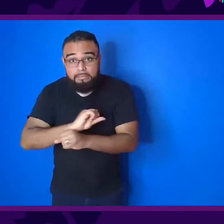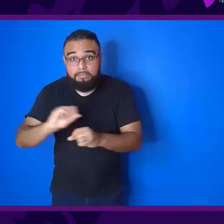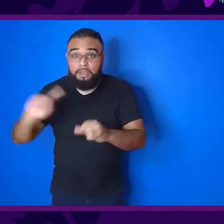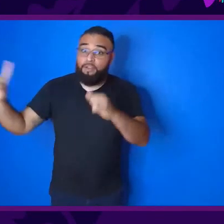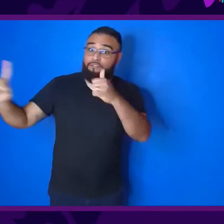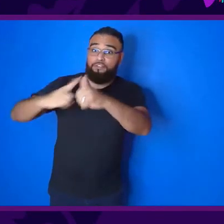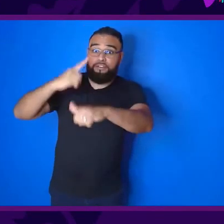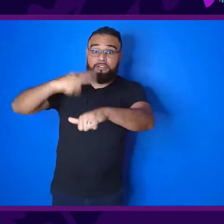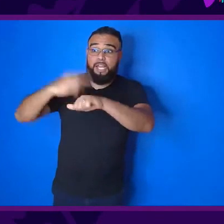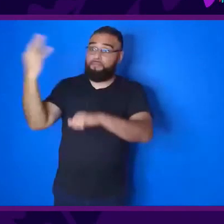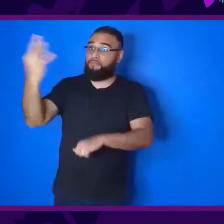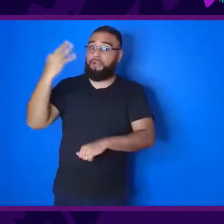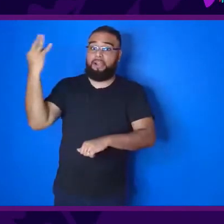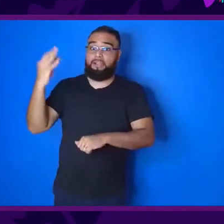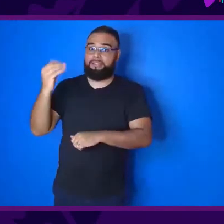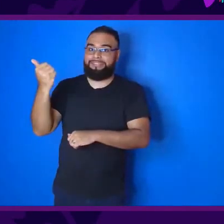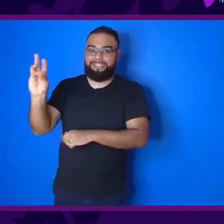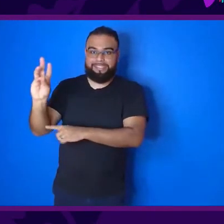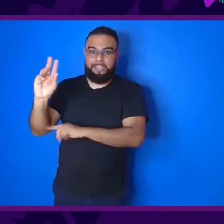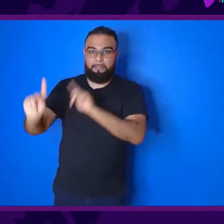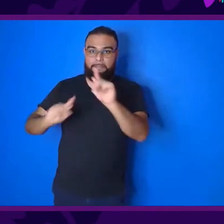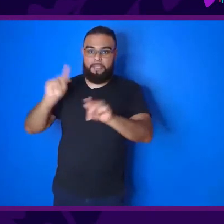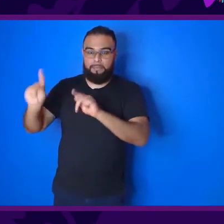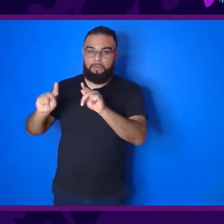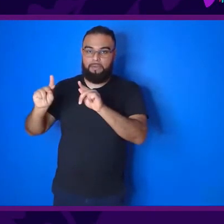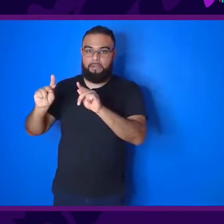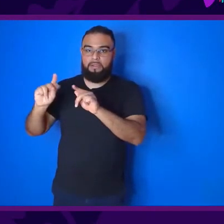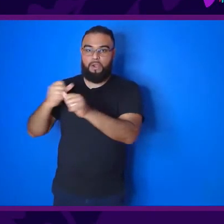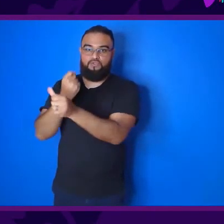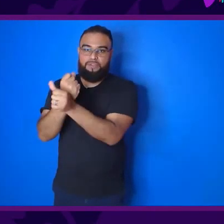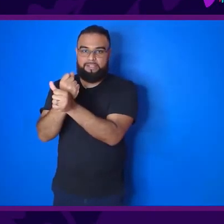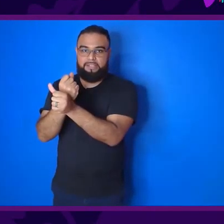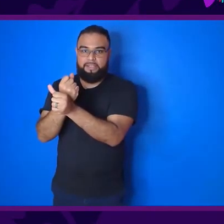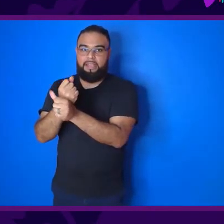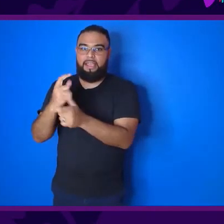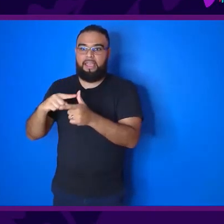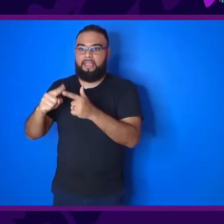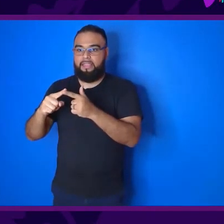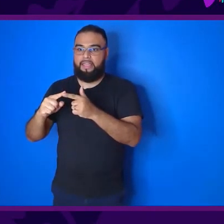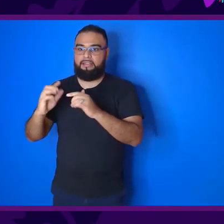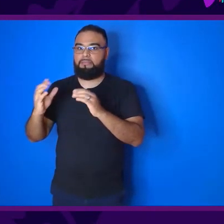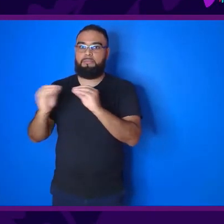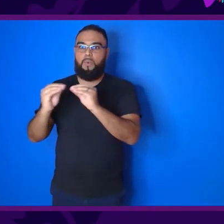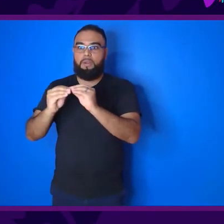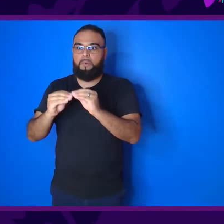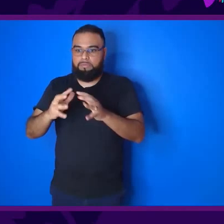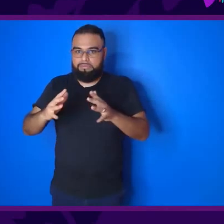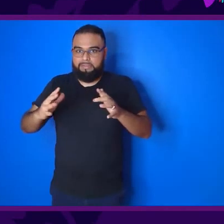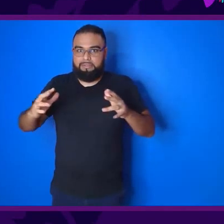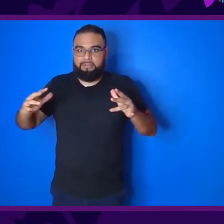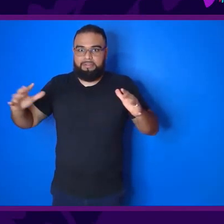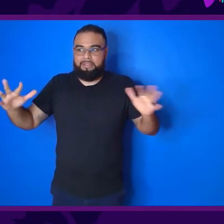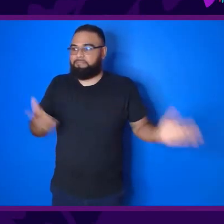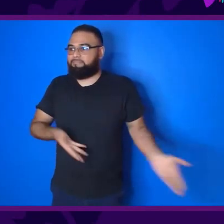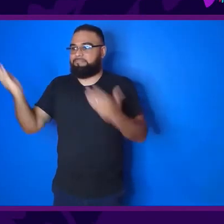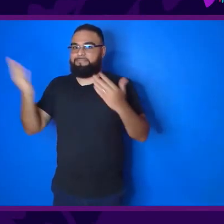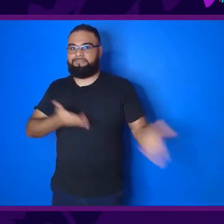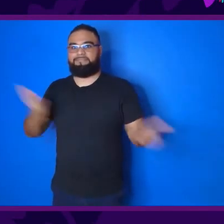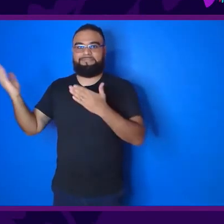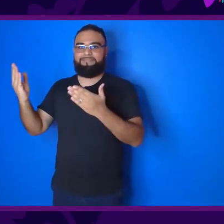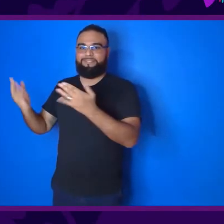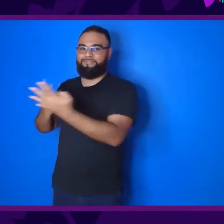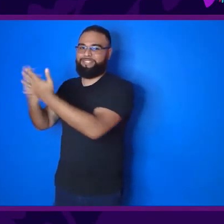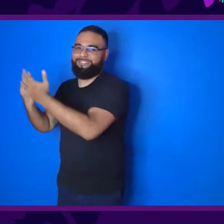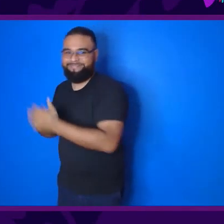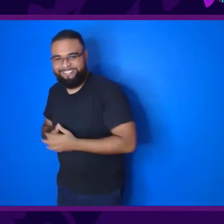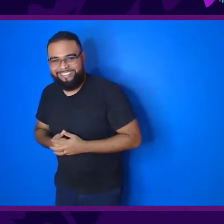the last Friday, and it got international attention. And I think, well, you know this, I'm only 8 years behind